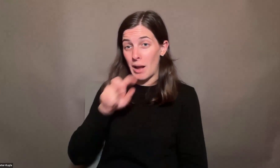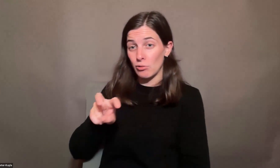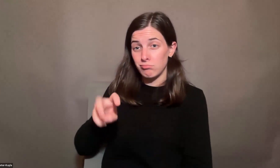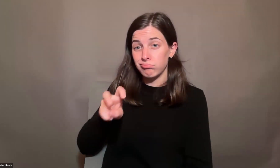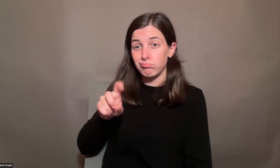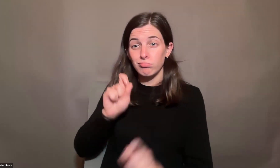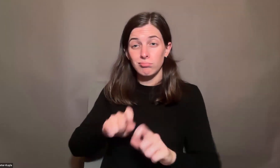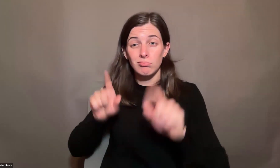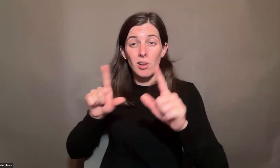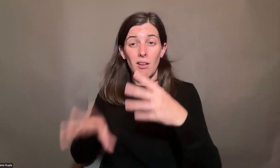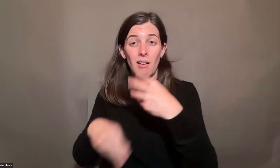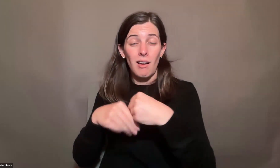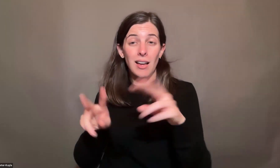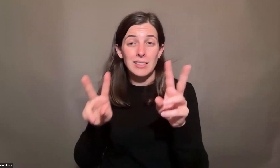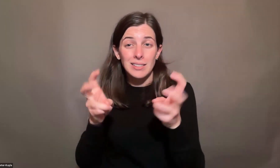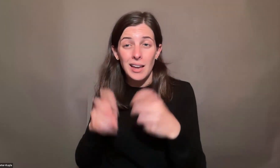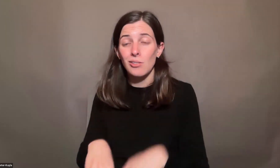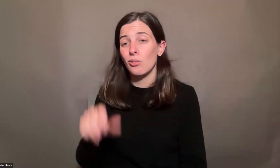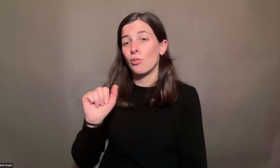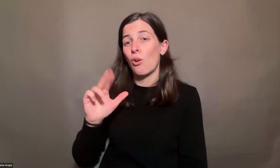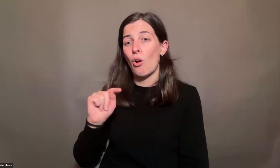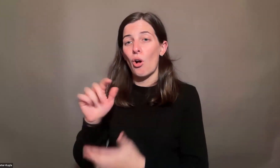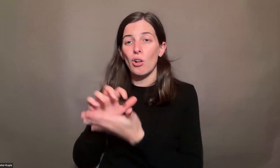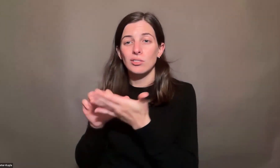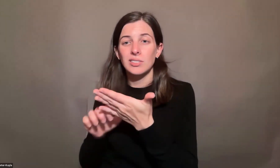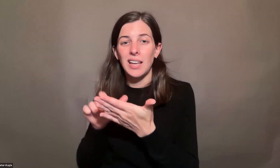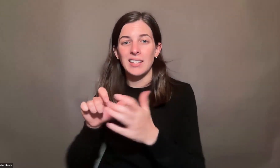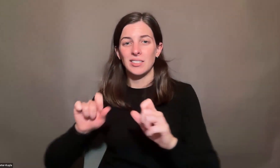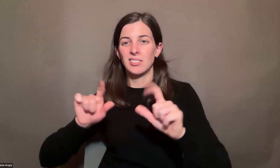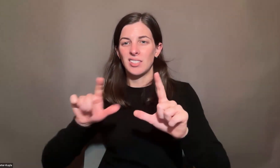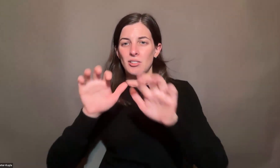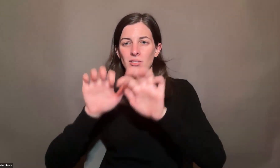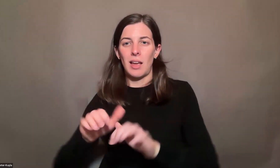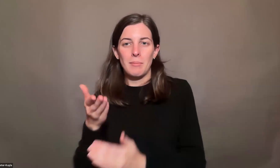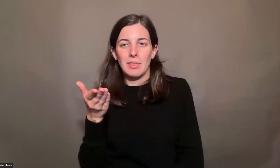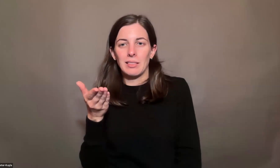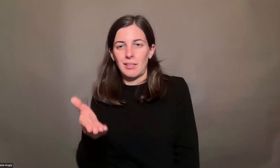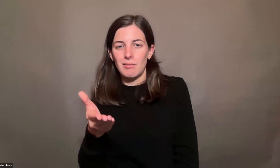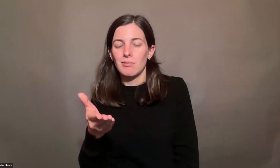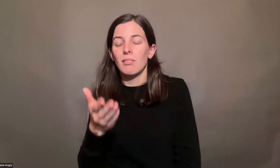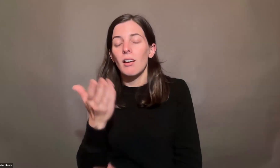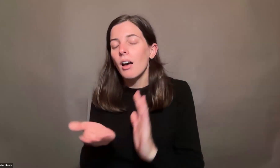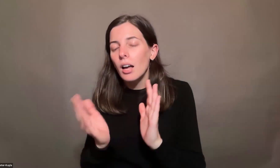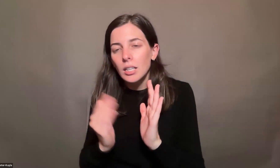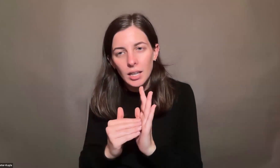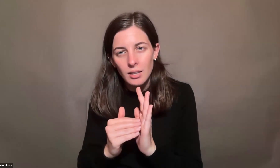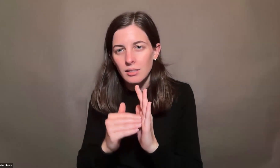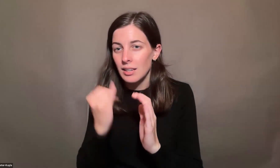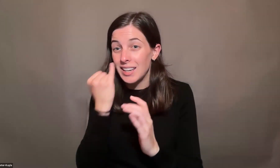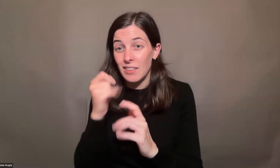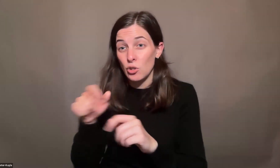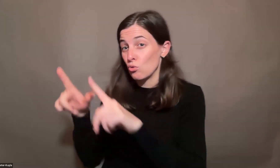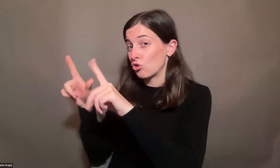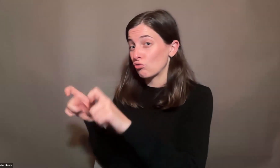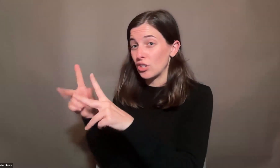your title, your alt text, and set your header row in that box as well. And as we've said, never paste an image of a table in. It will prevent screen readers